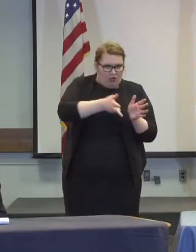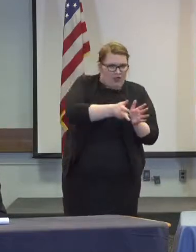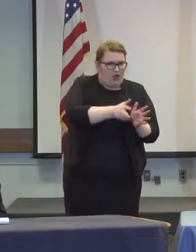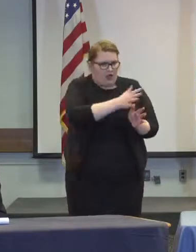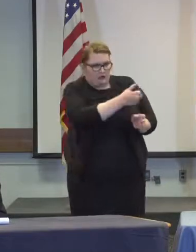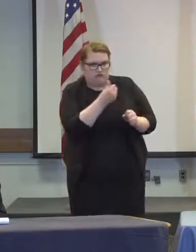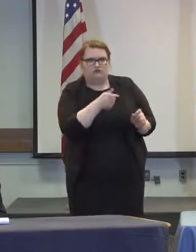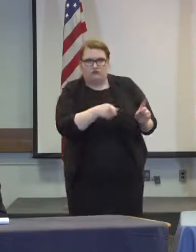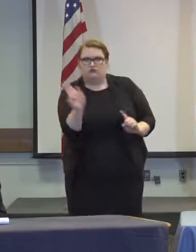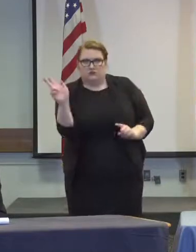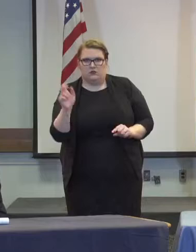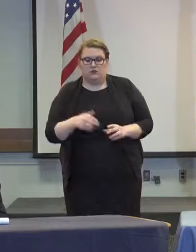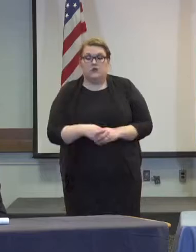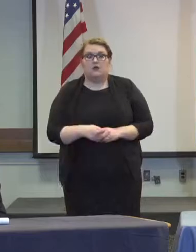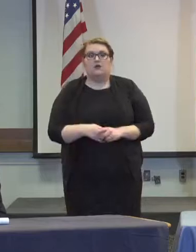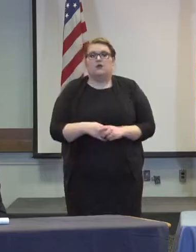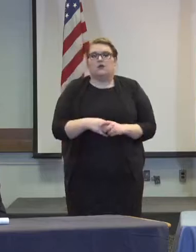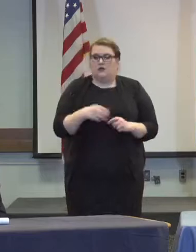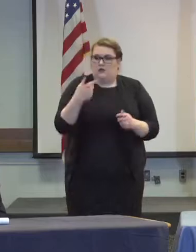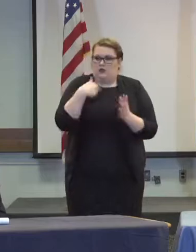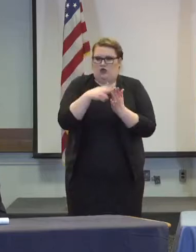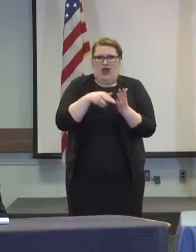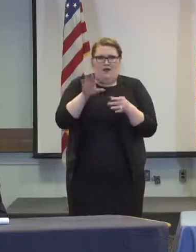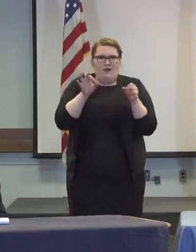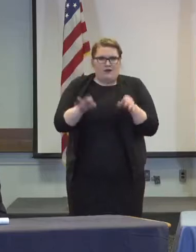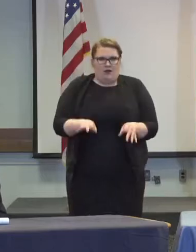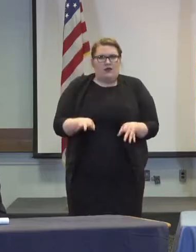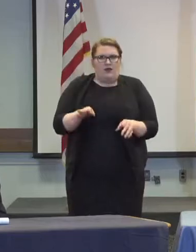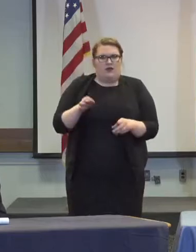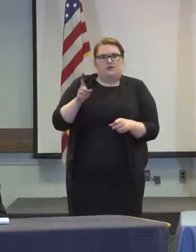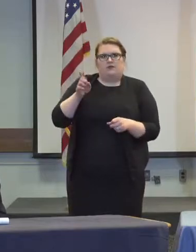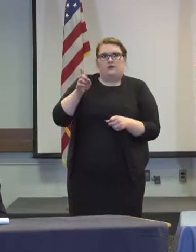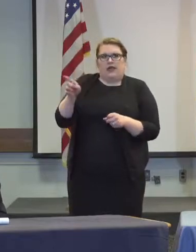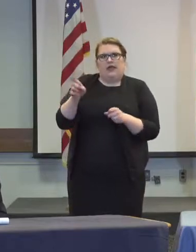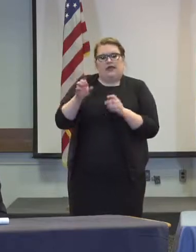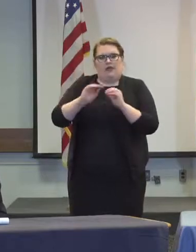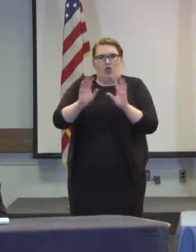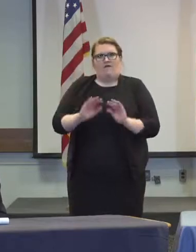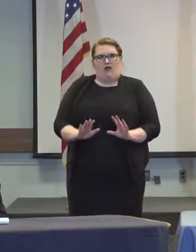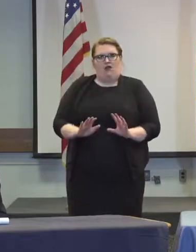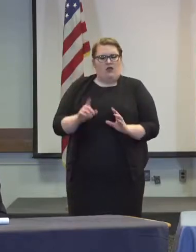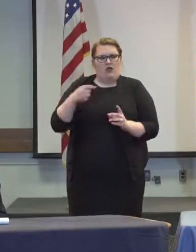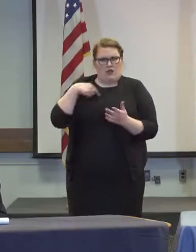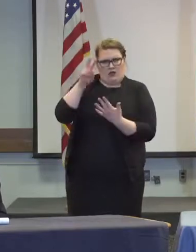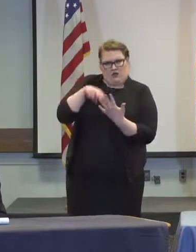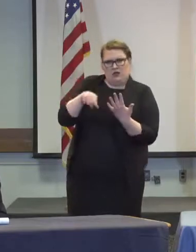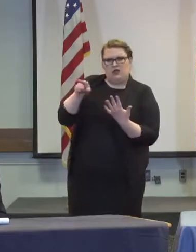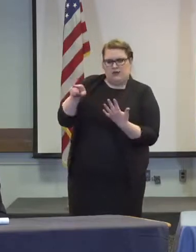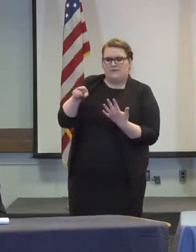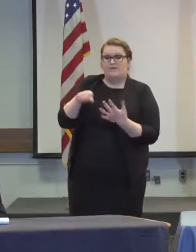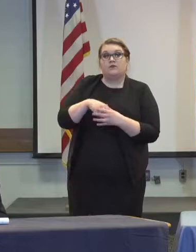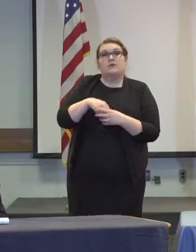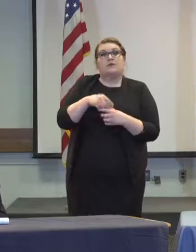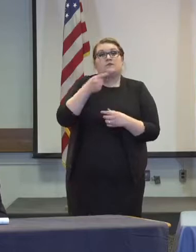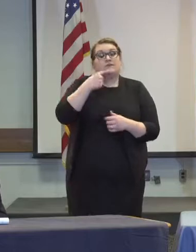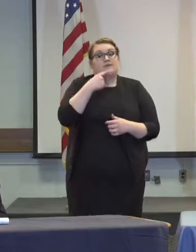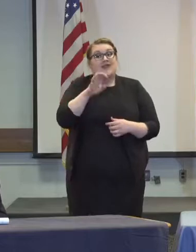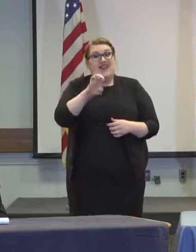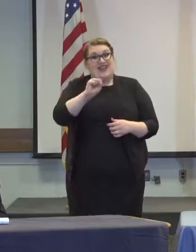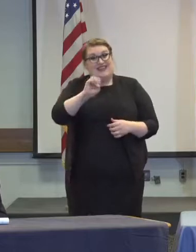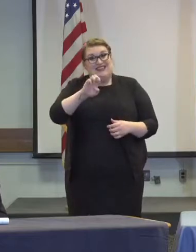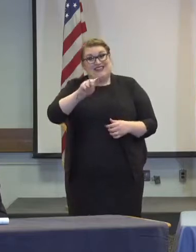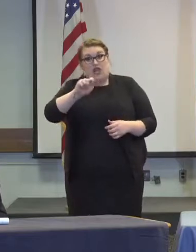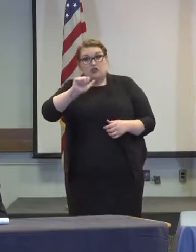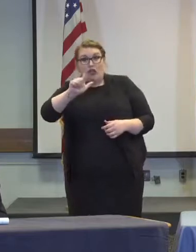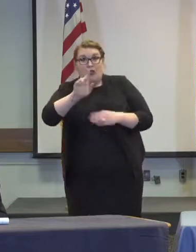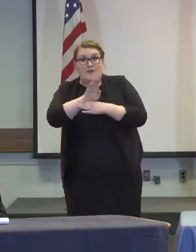the guidelines that came out to clarify his original order. So essential businesses are basically goods and